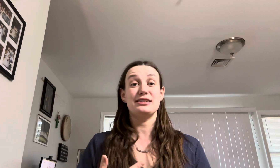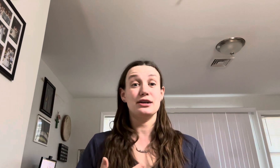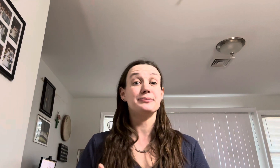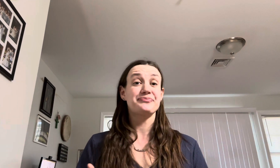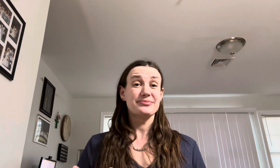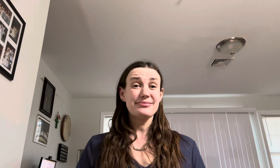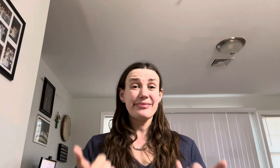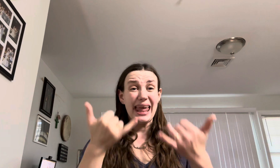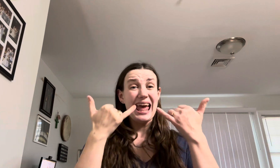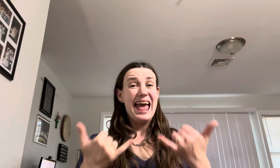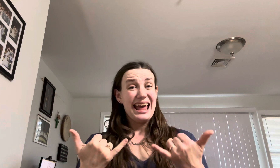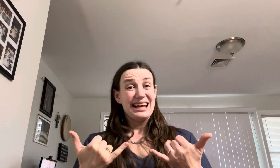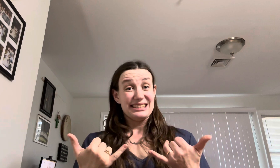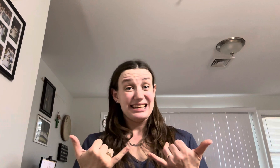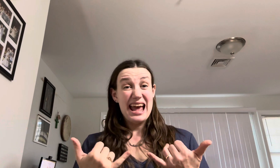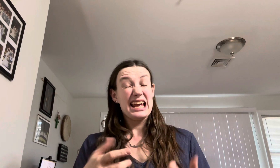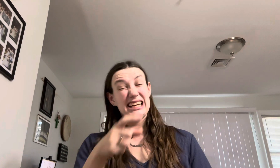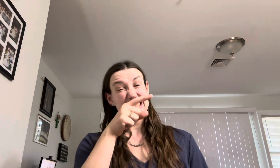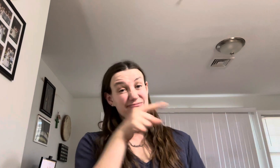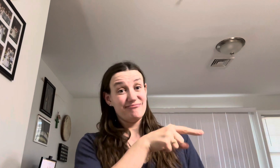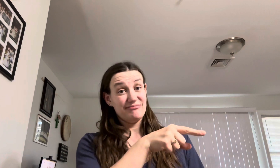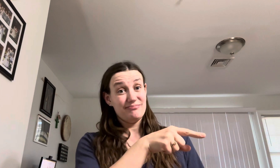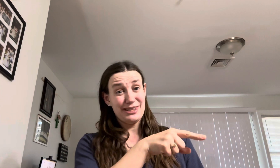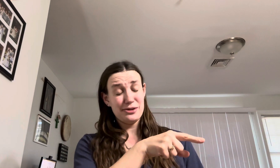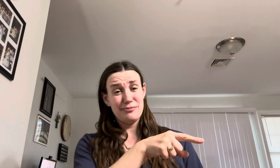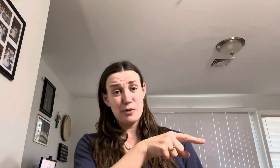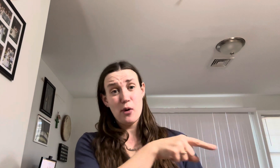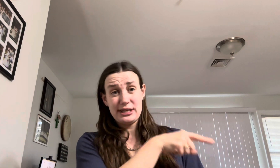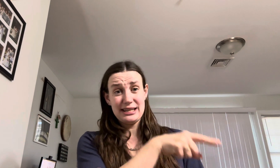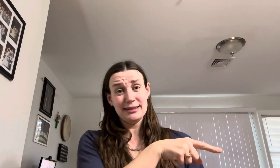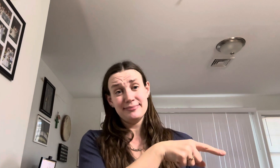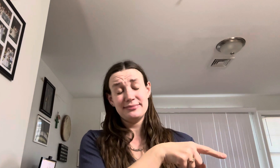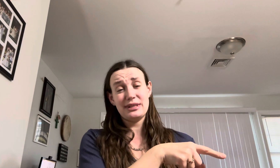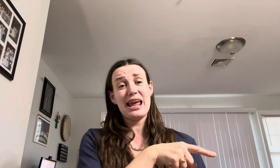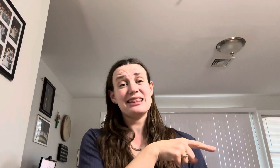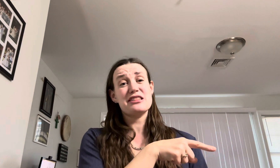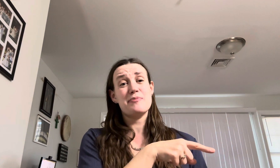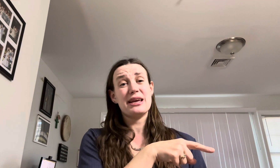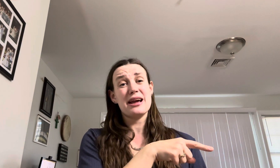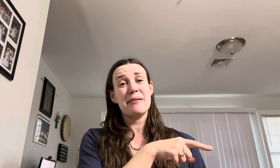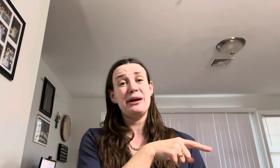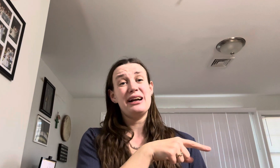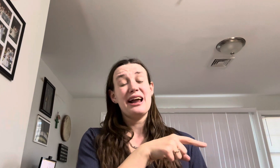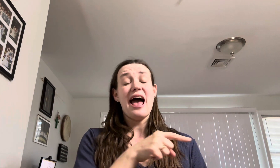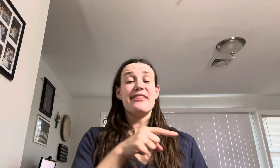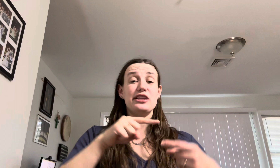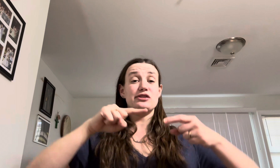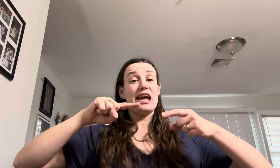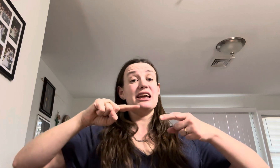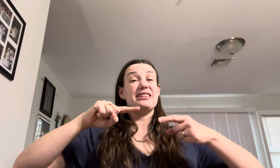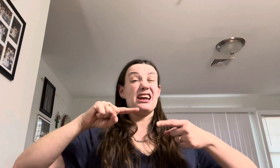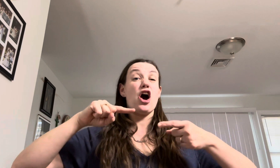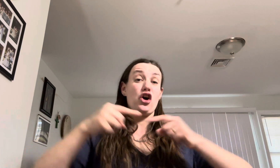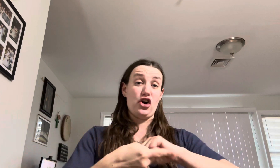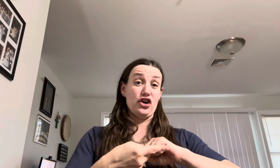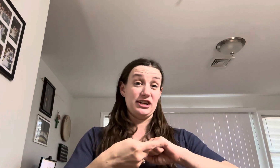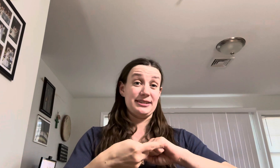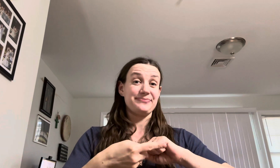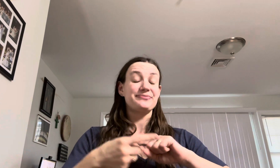So today, you point to the kid that they're picking up, and then you say, they got hurt.